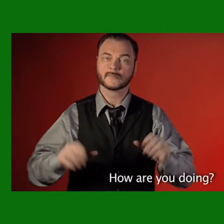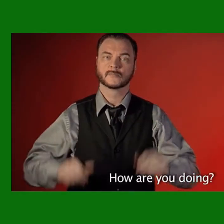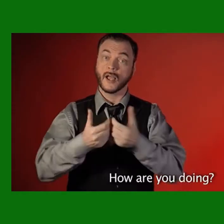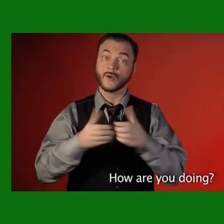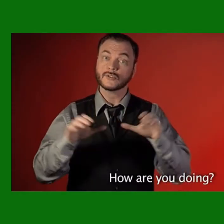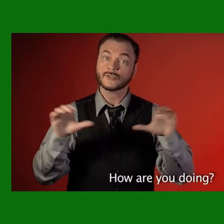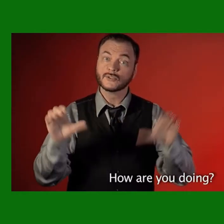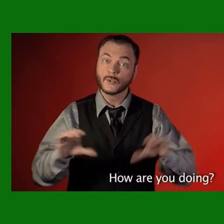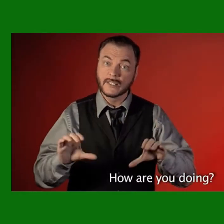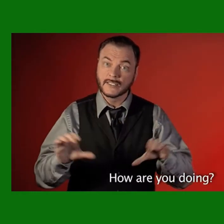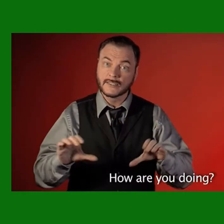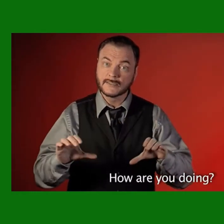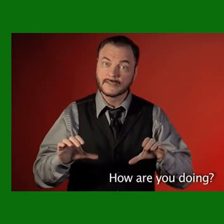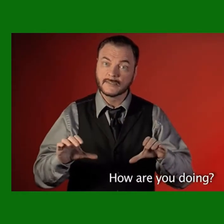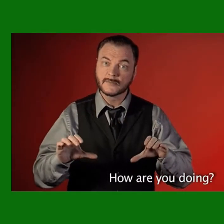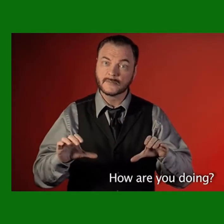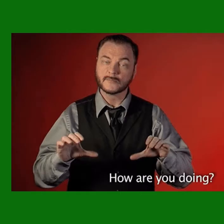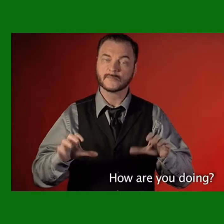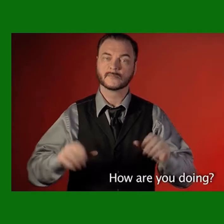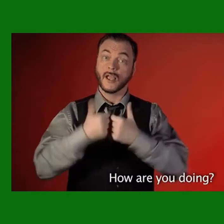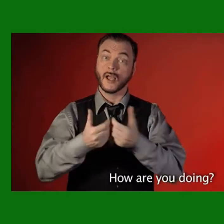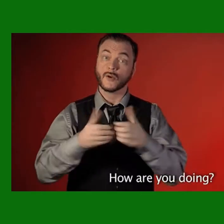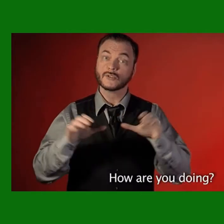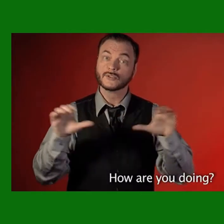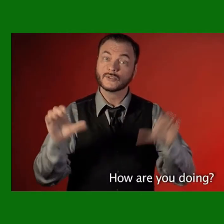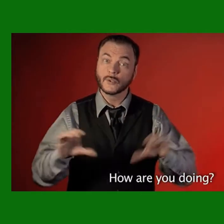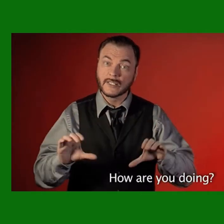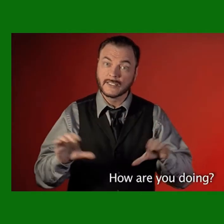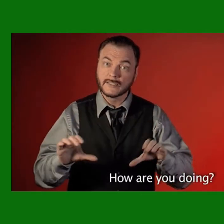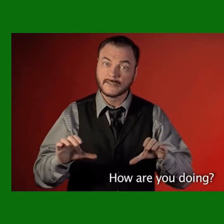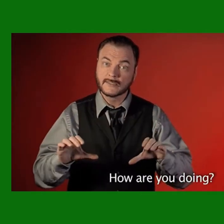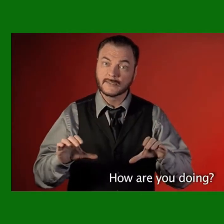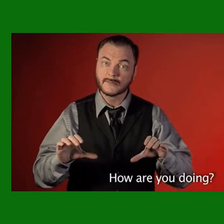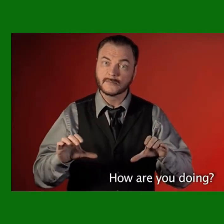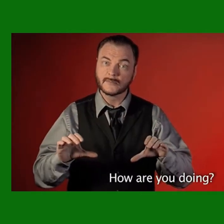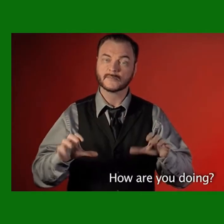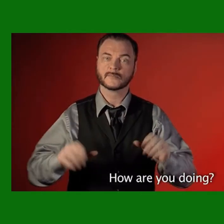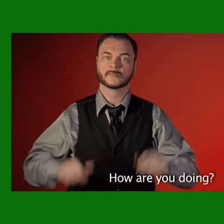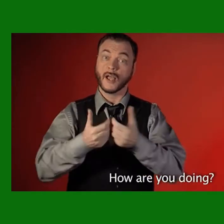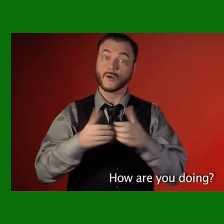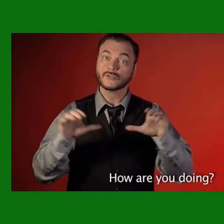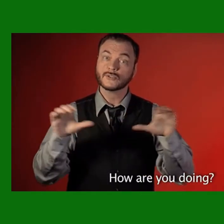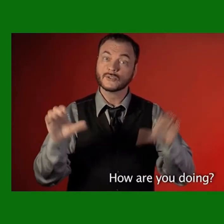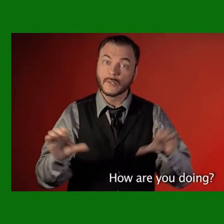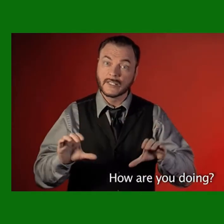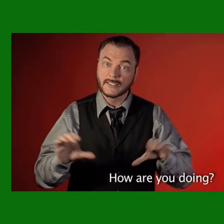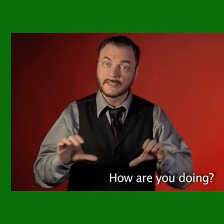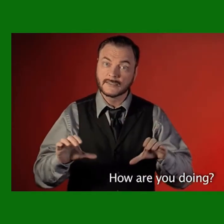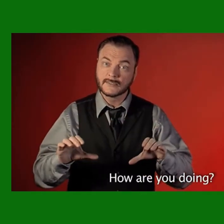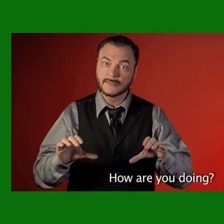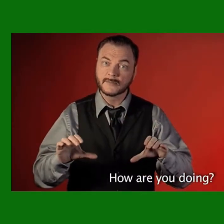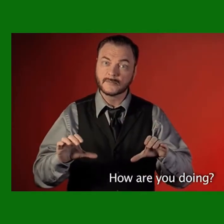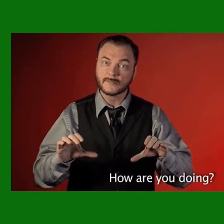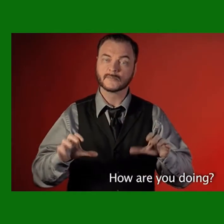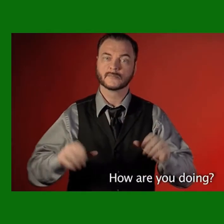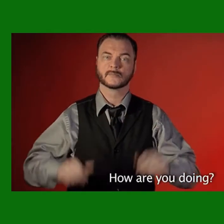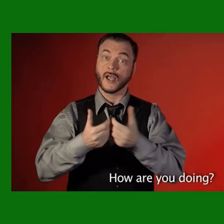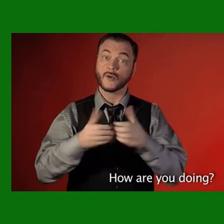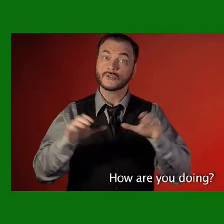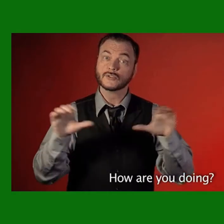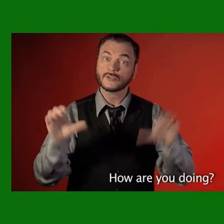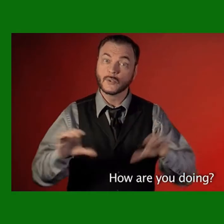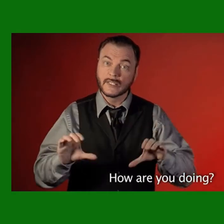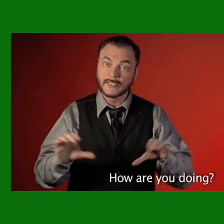You could ask the question, well, why do you make us rehearse stuff at all? Is because we know that it does work. Okay, eventually it does work. I was made for 7 years to